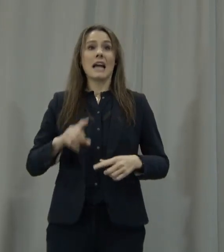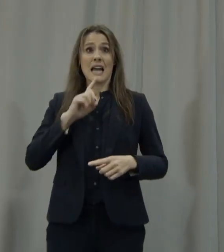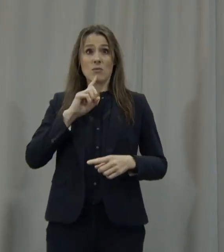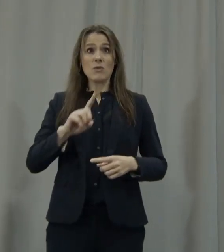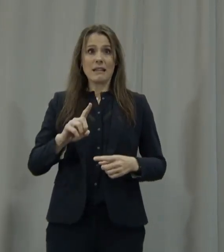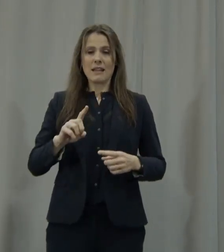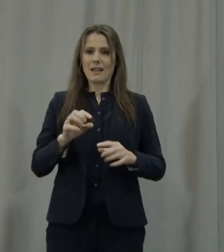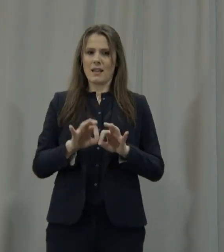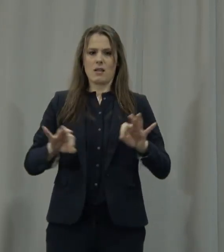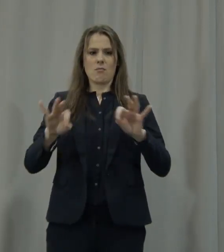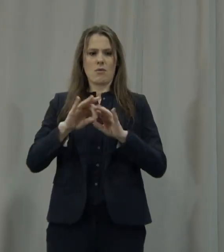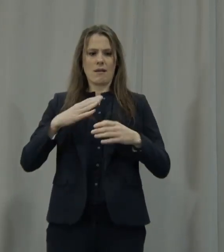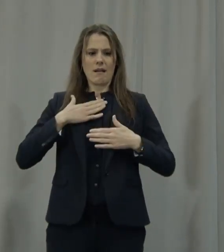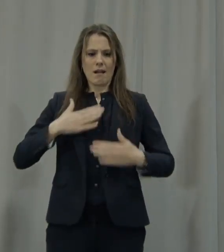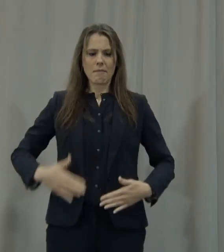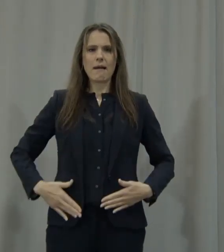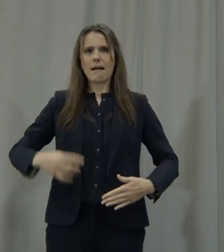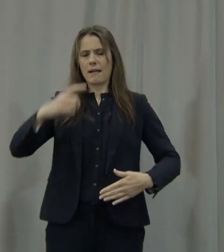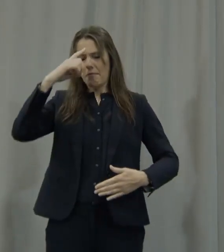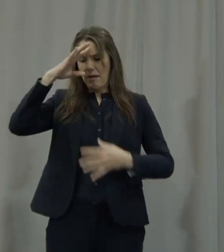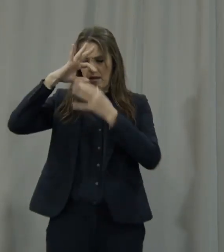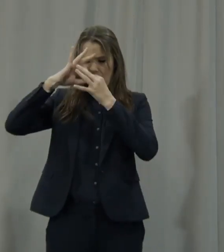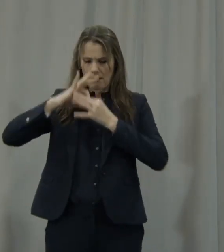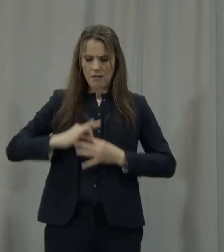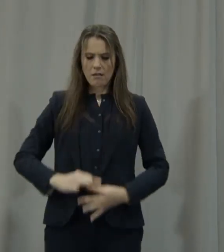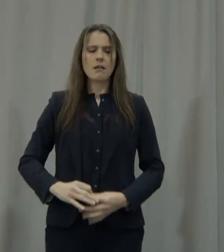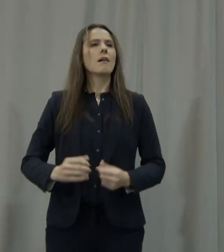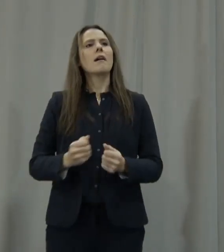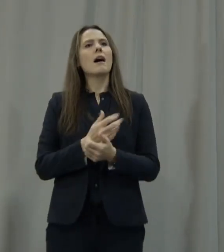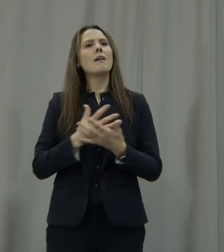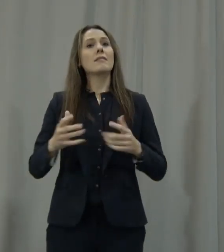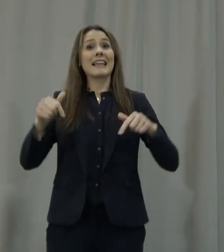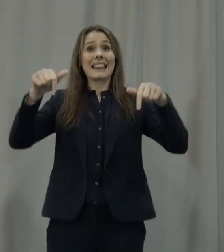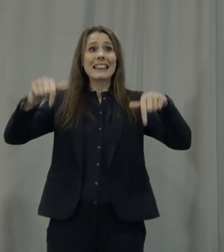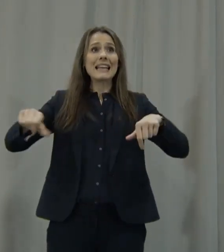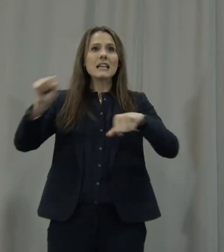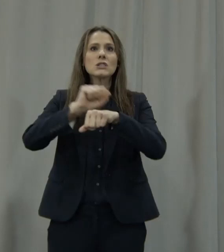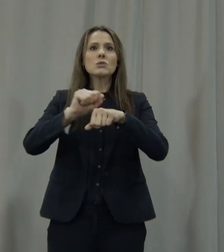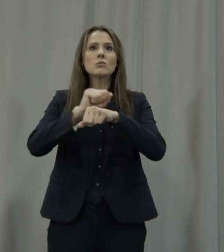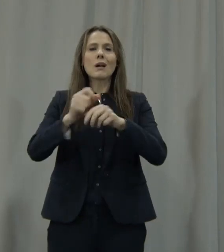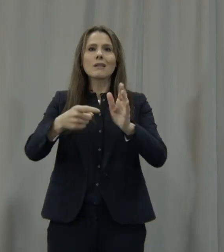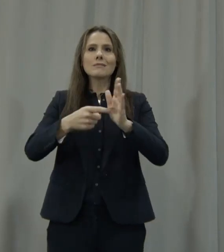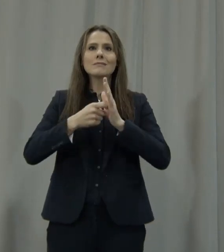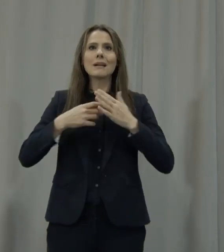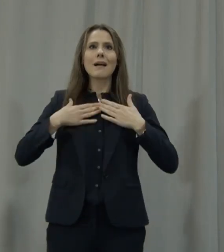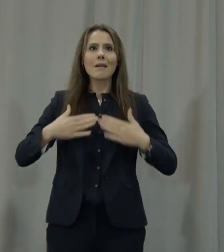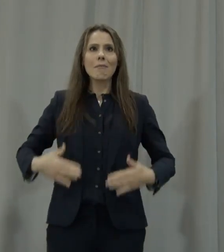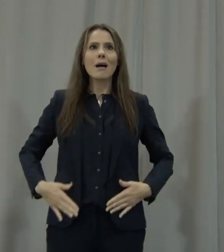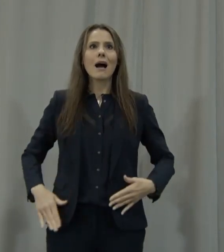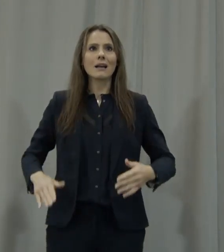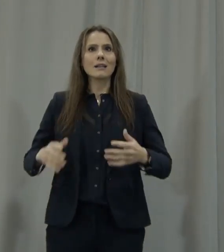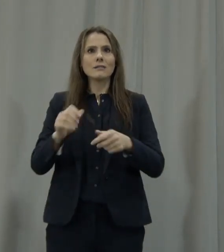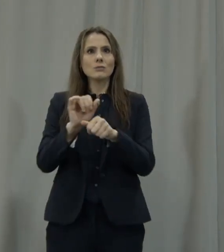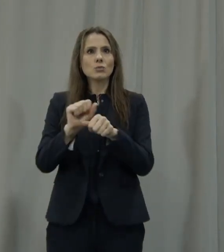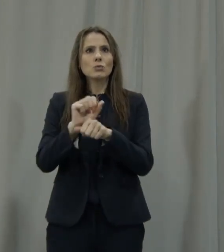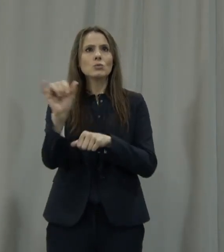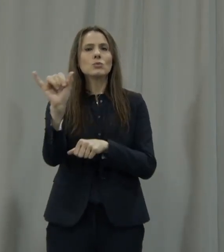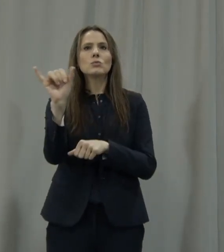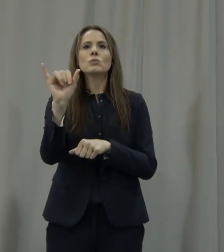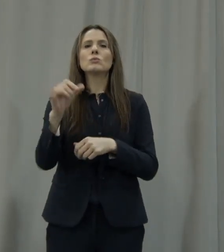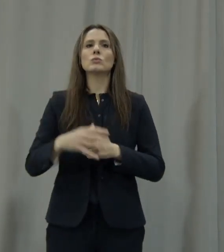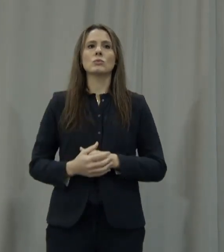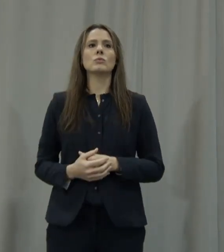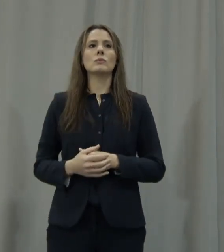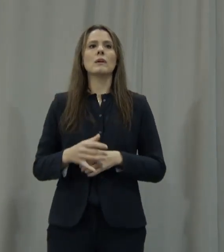bodies. For this work takes place with and through our bodies, and we experience